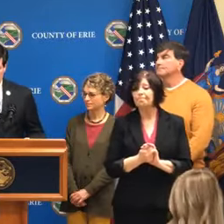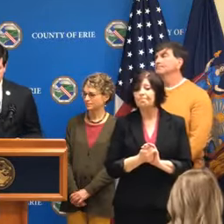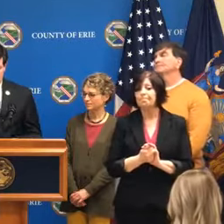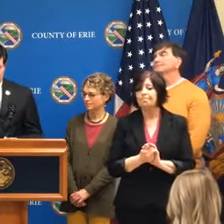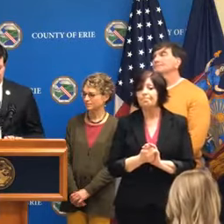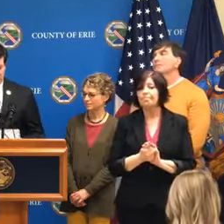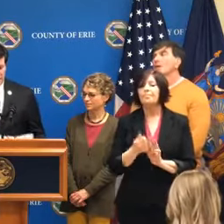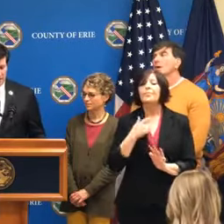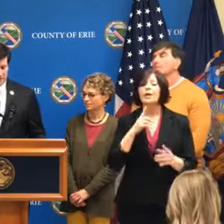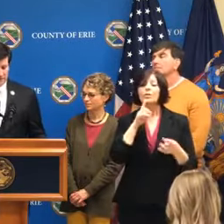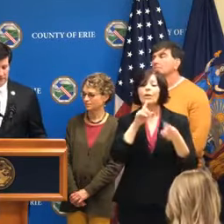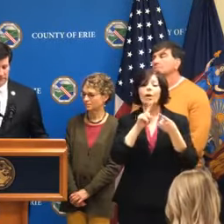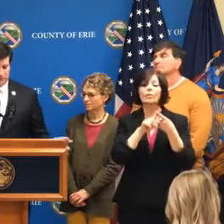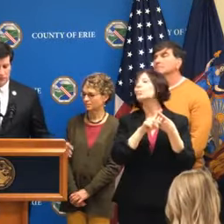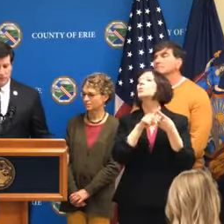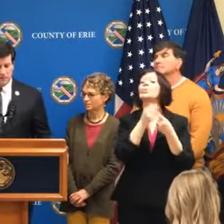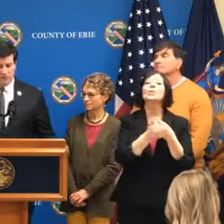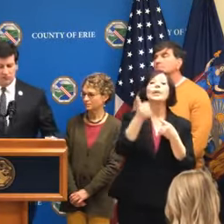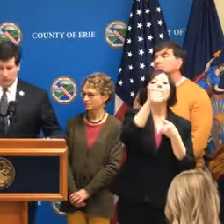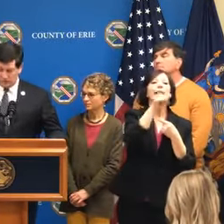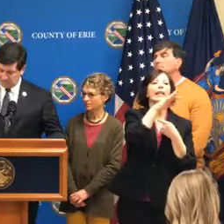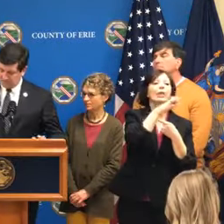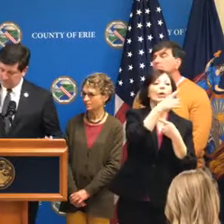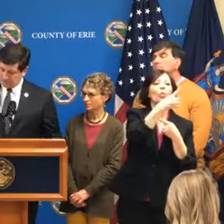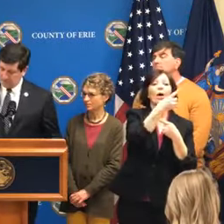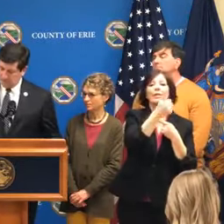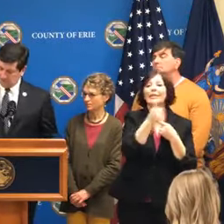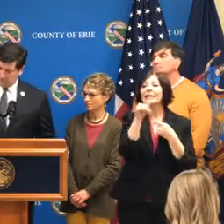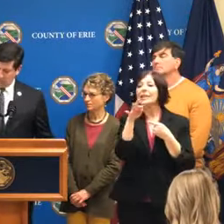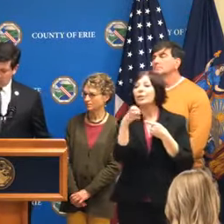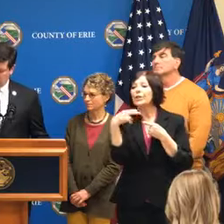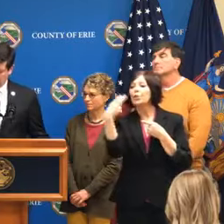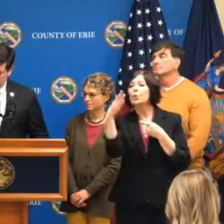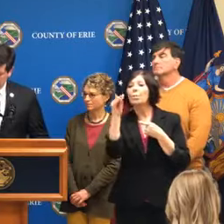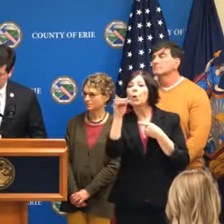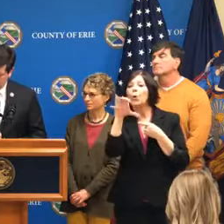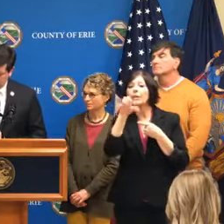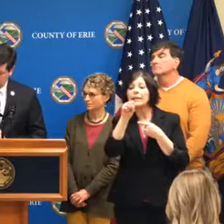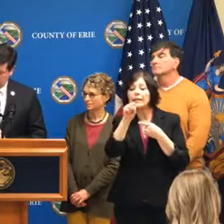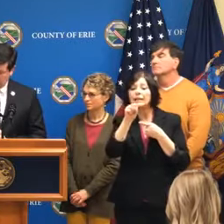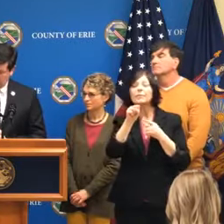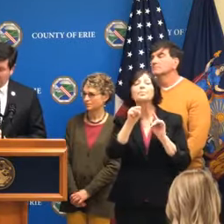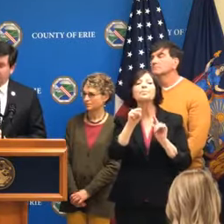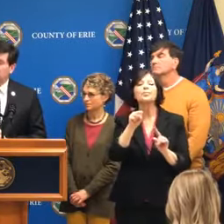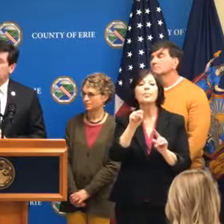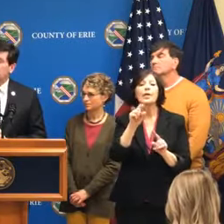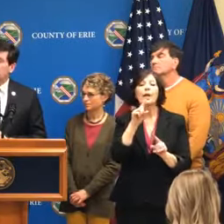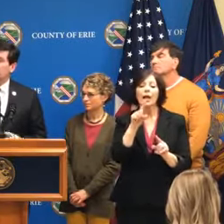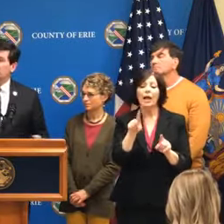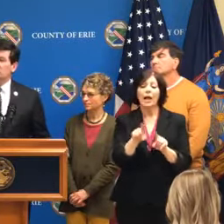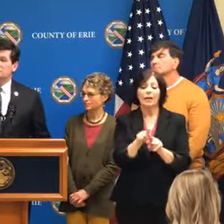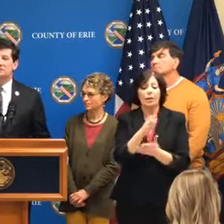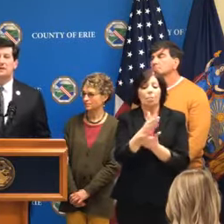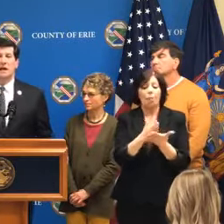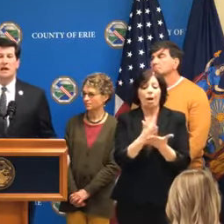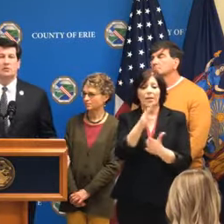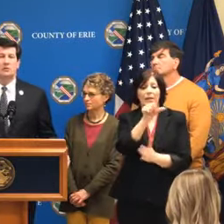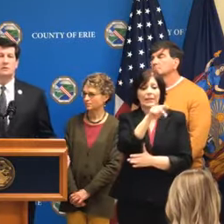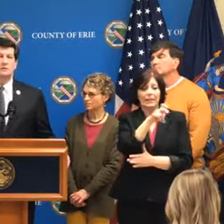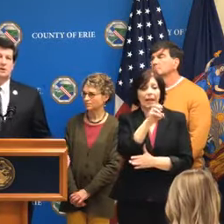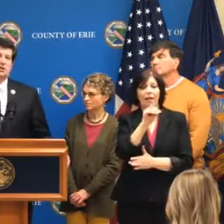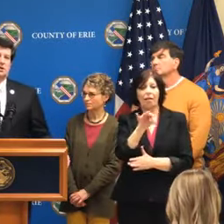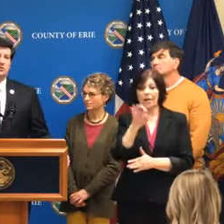I have talked to the heads of Erie 1 and Erie 2 BOCES. As part of the state of emergency, I